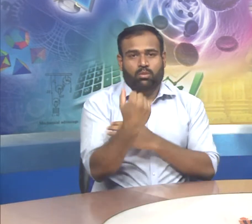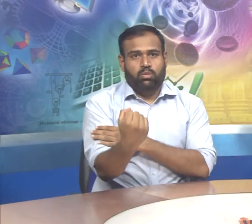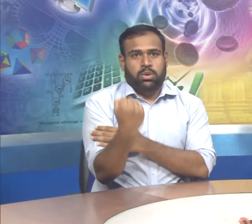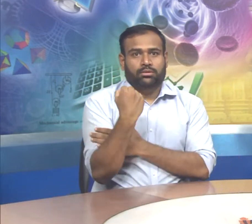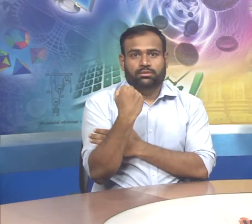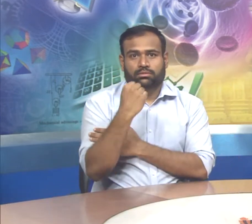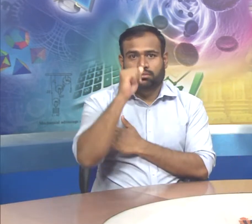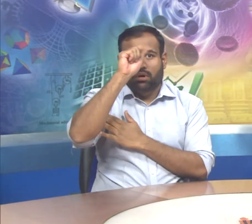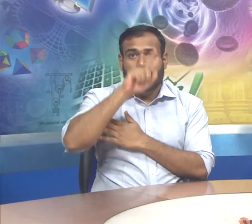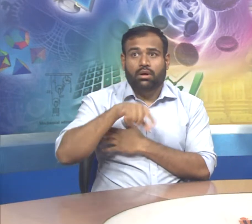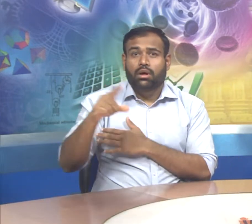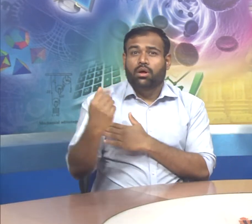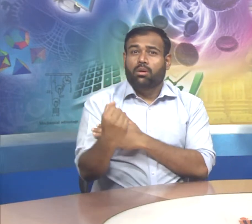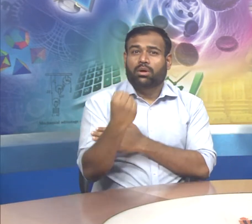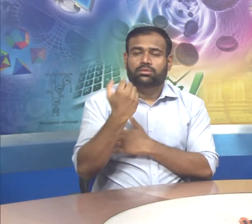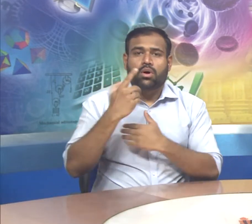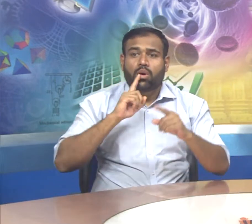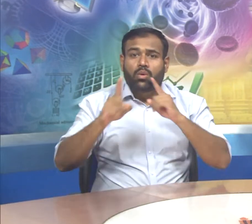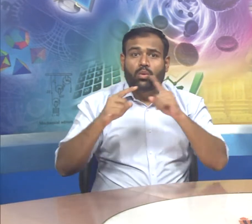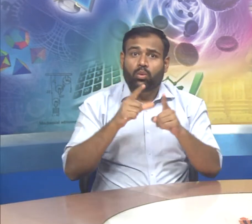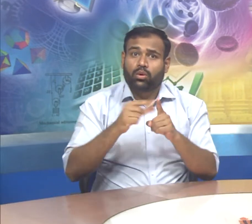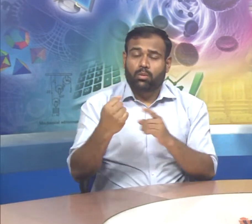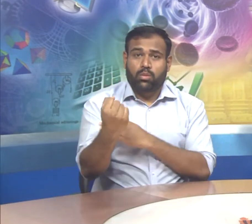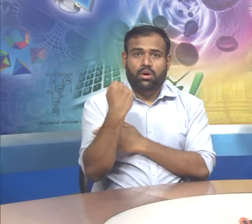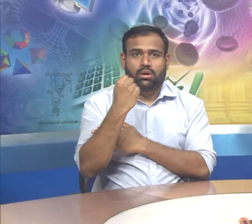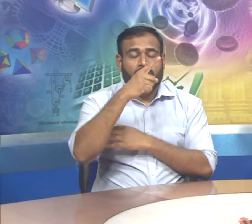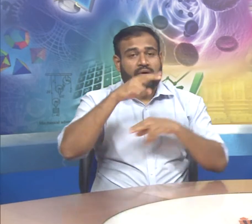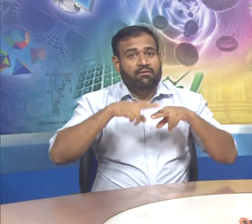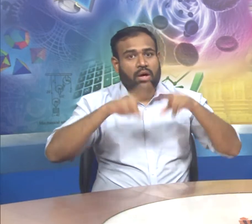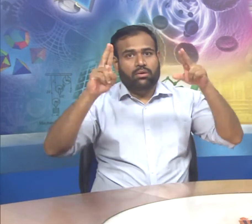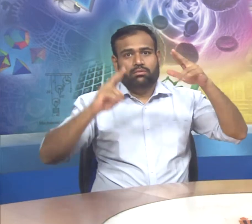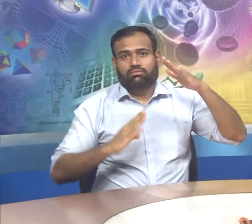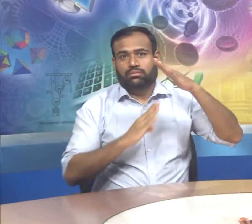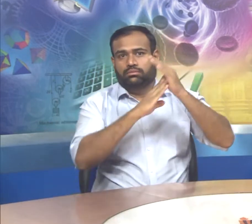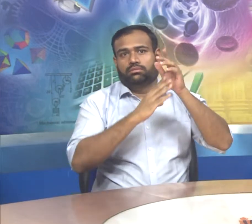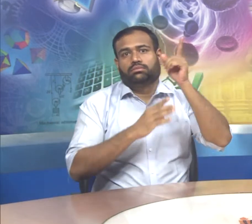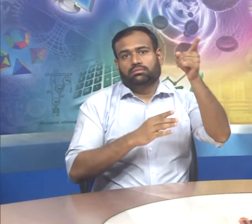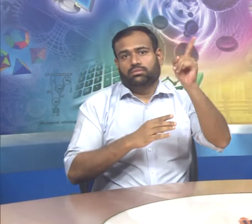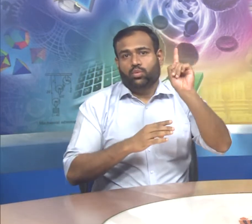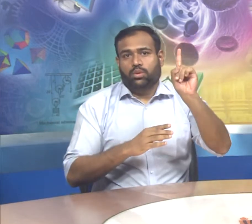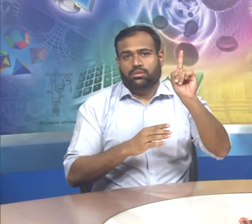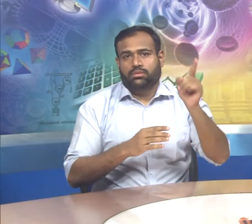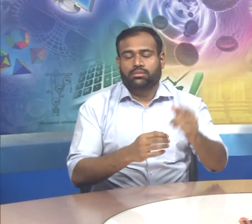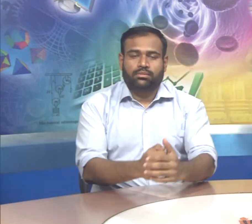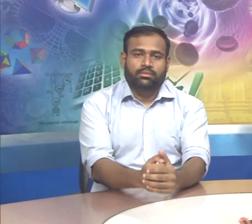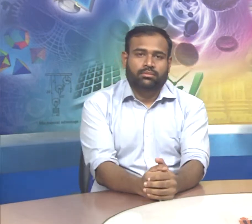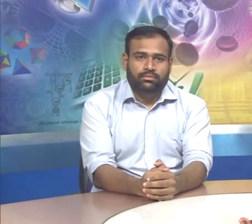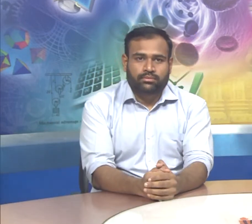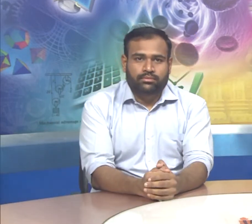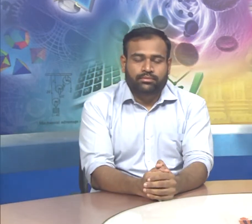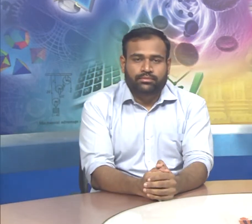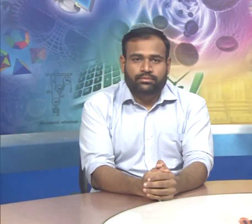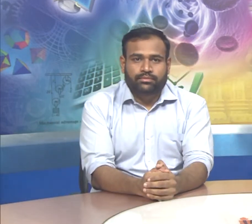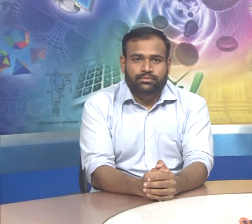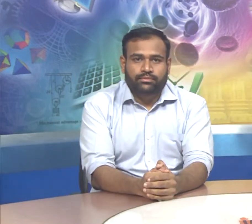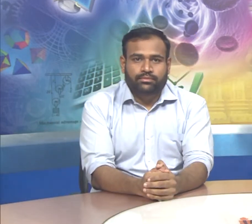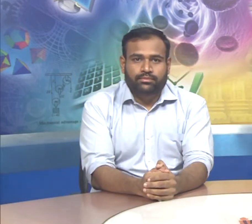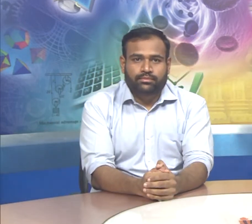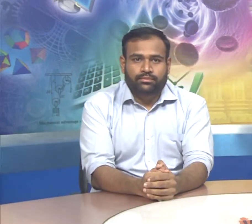Supreme Court. The Supreme Court is the highest judicial authority of India.